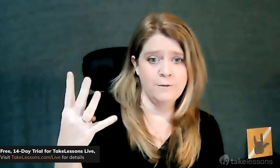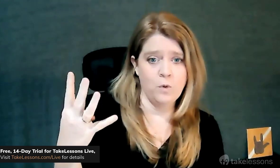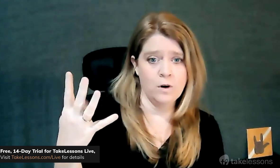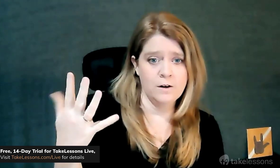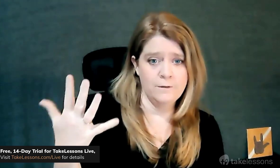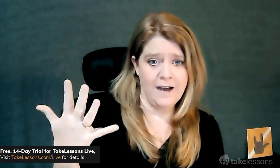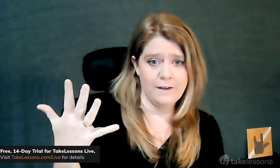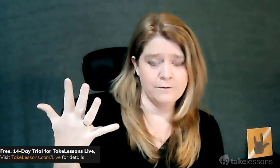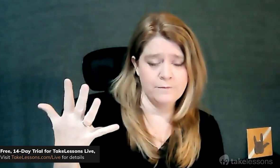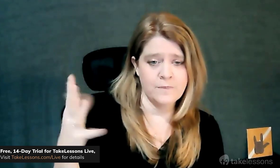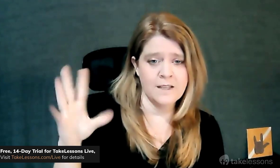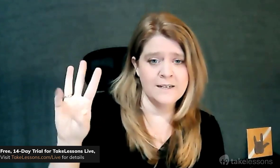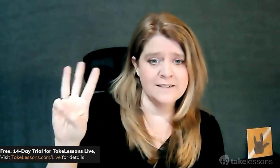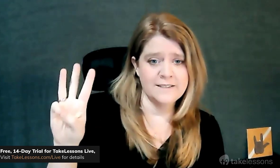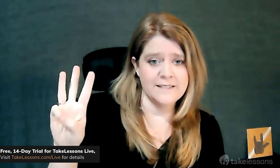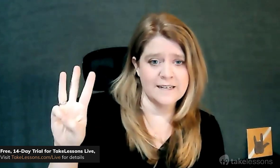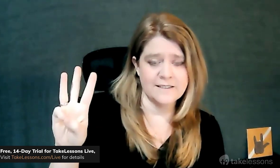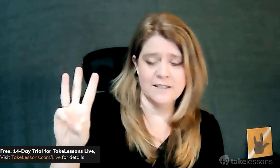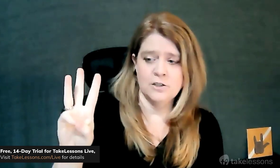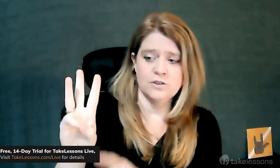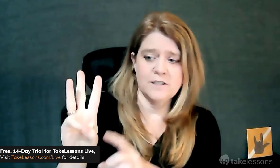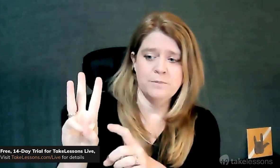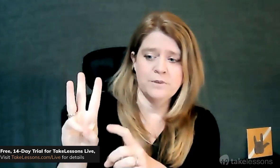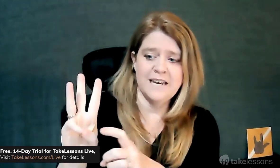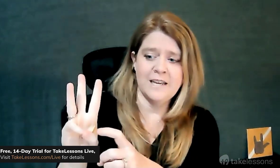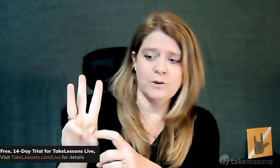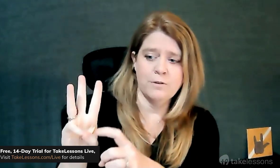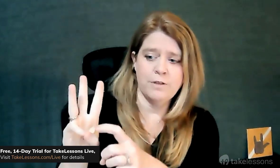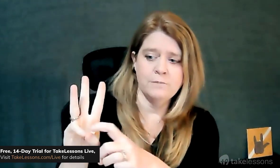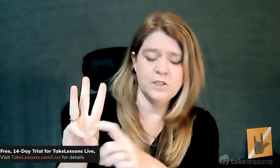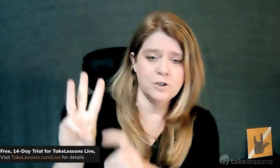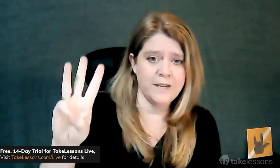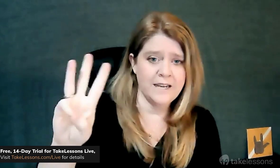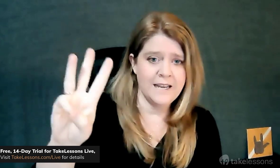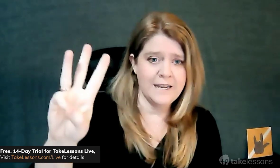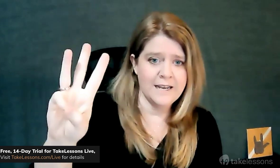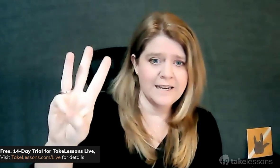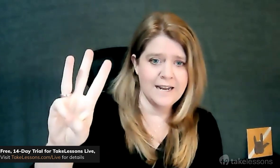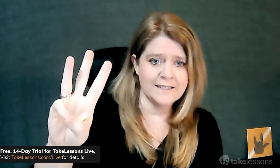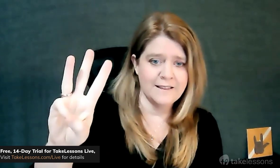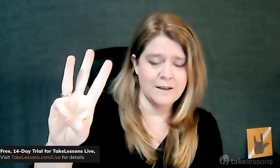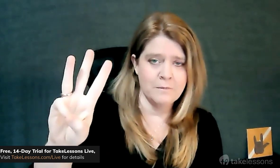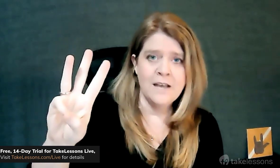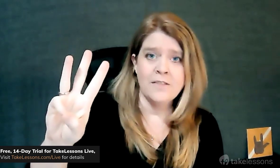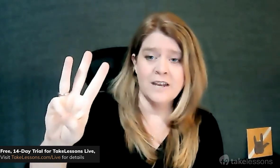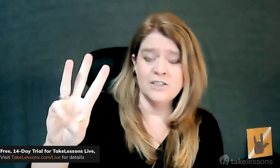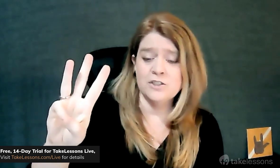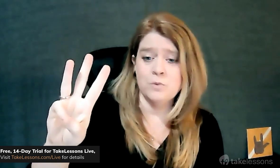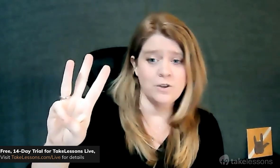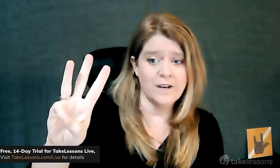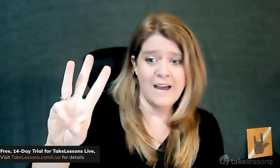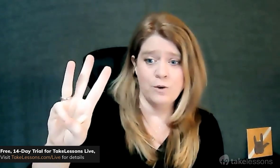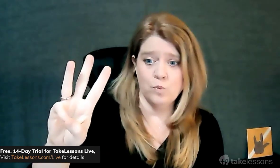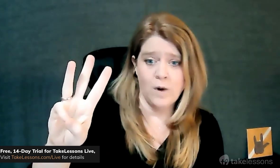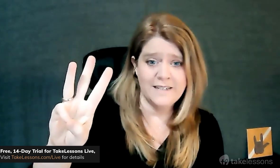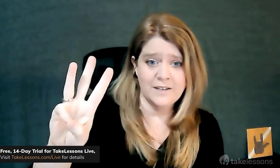4, 5. 6, you're simply taking your thumb to your pinky and connecting them. Then I just want you to count right down your